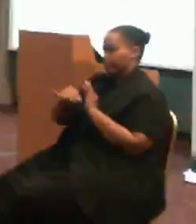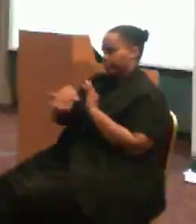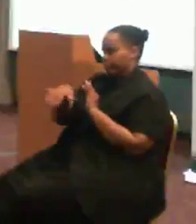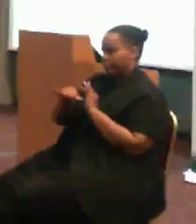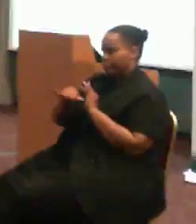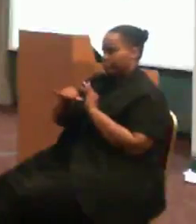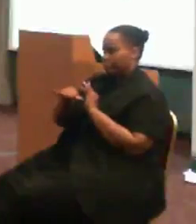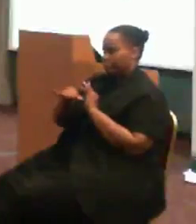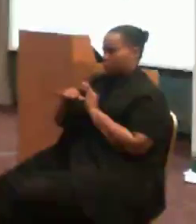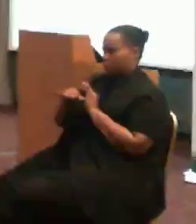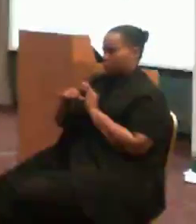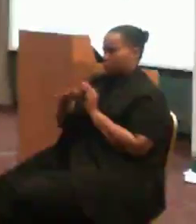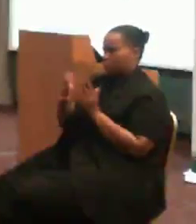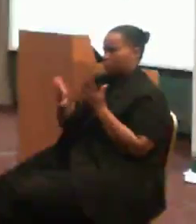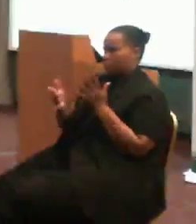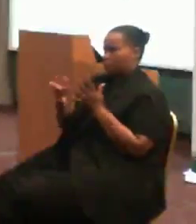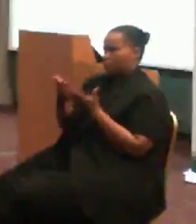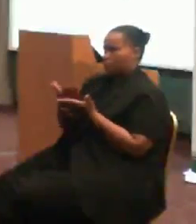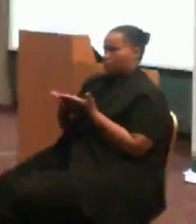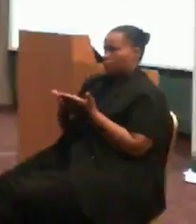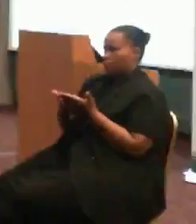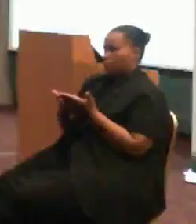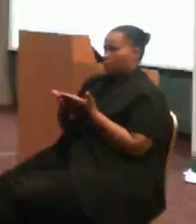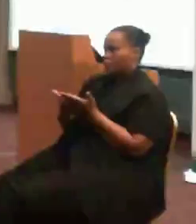Can you give us